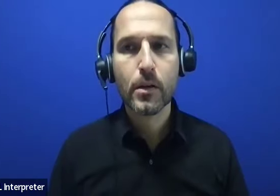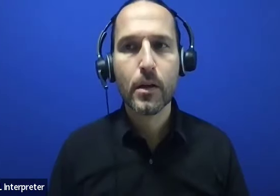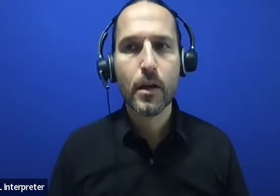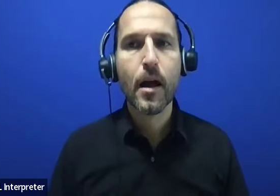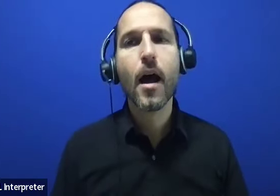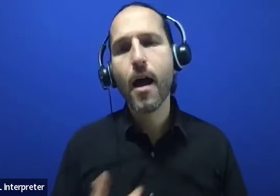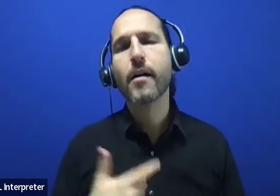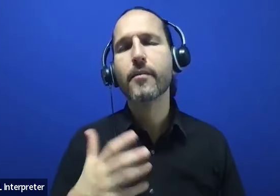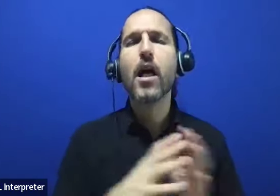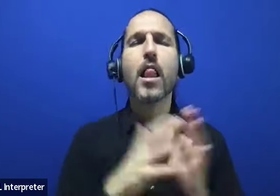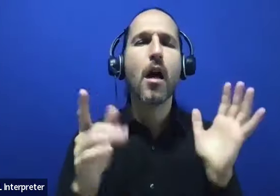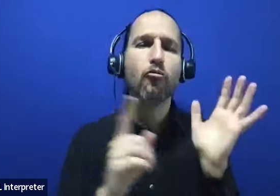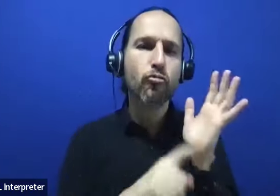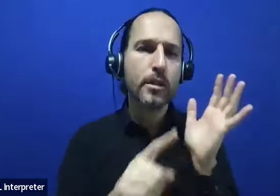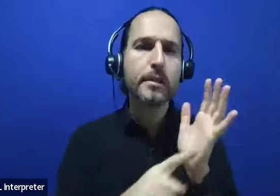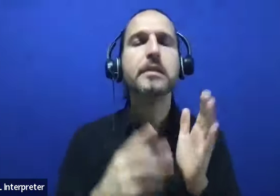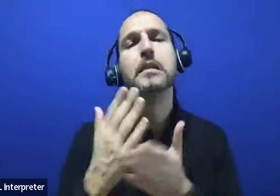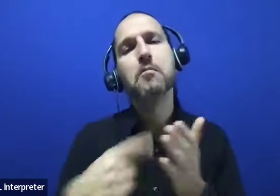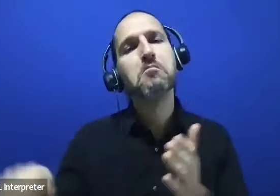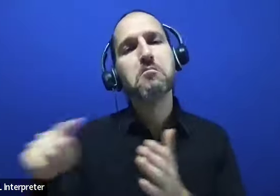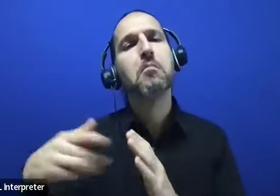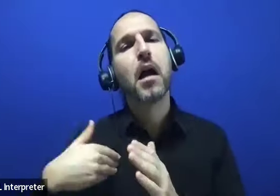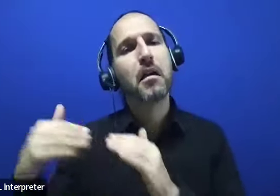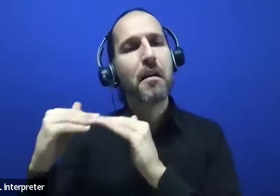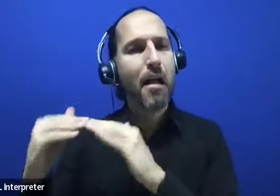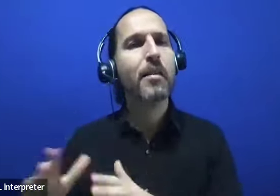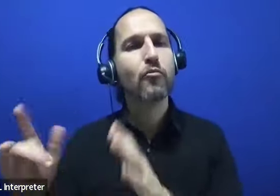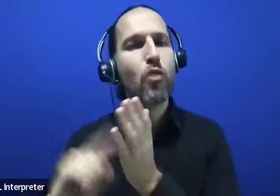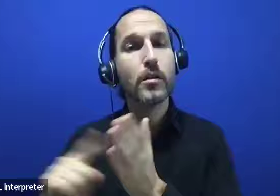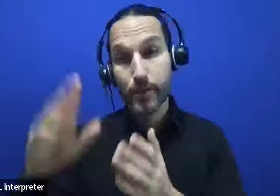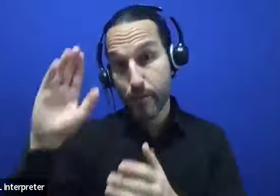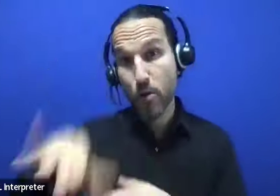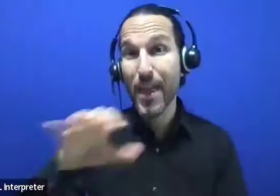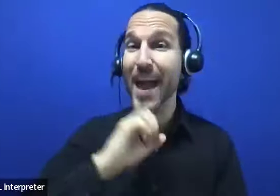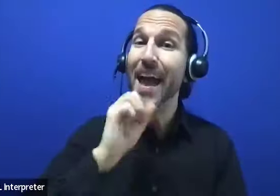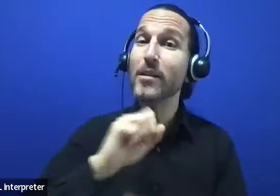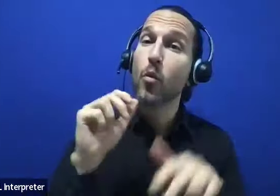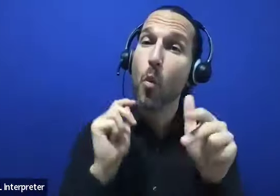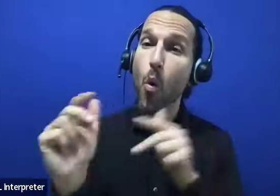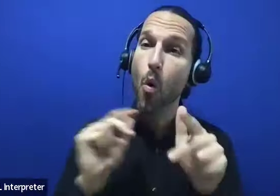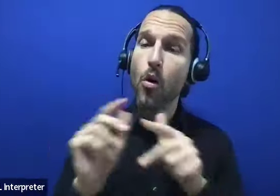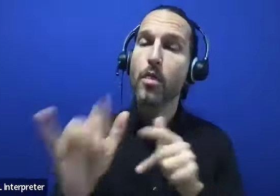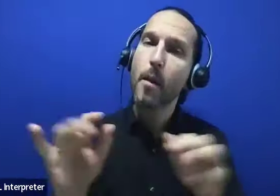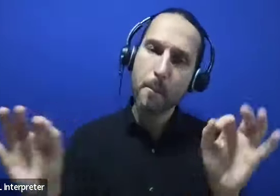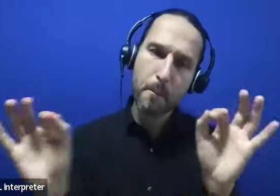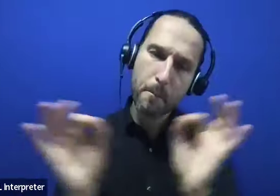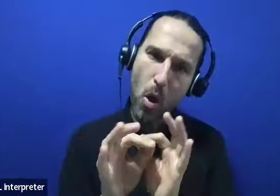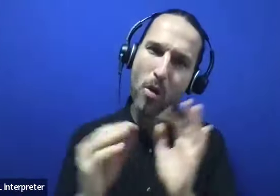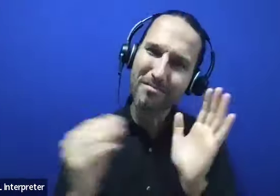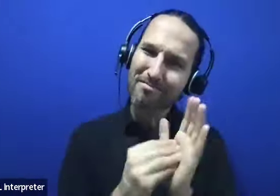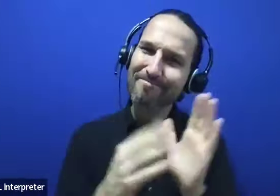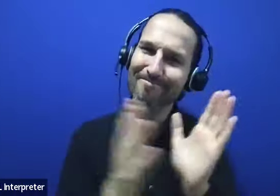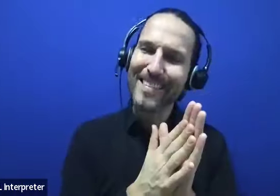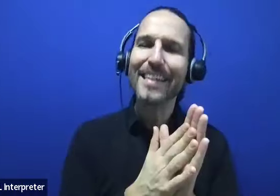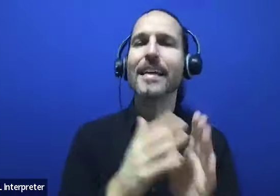I've done a lot of research, and some of my colleagues have done research. Age of walking tends to be a really important marker for how